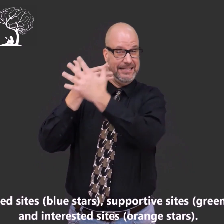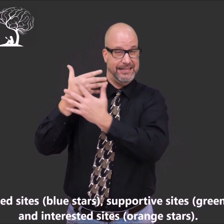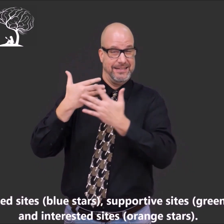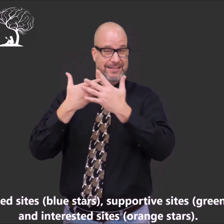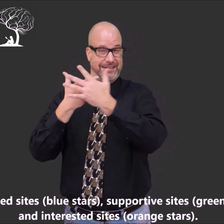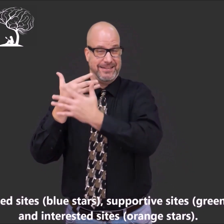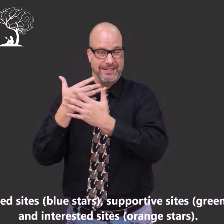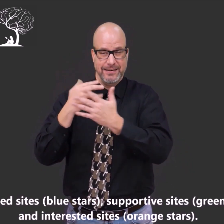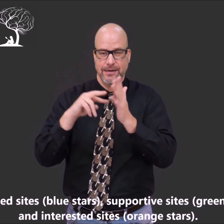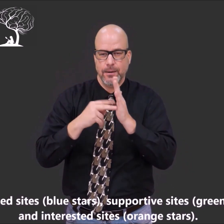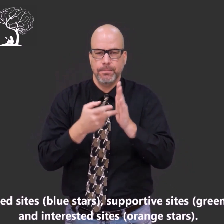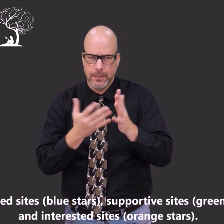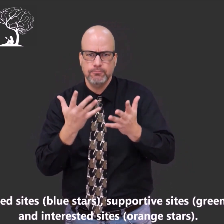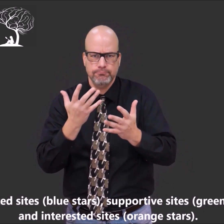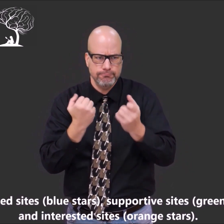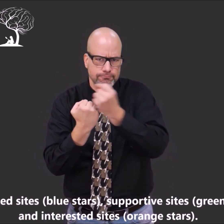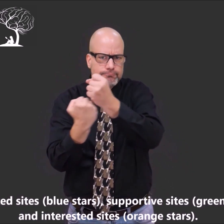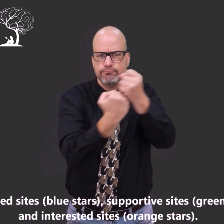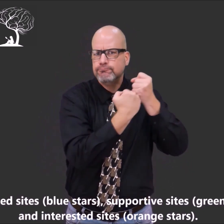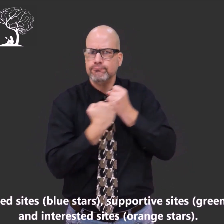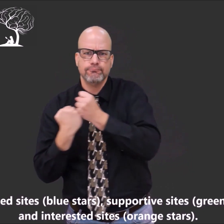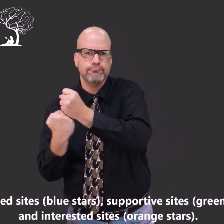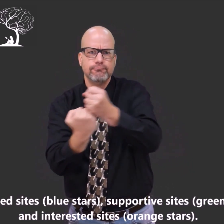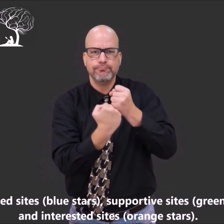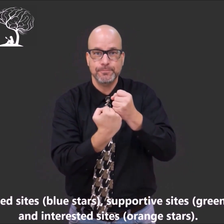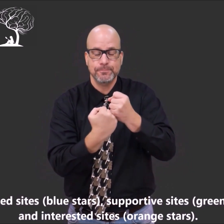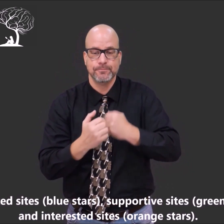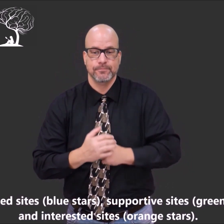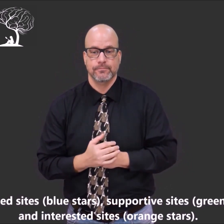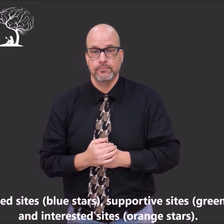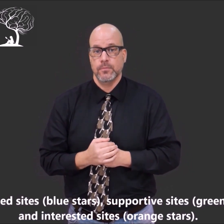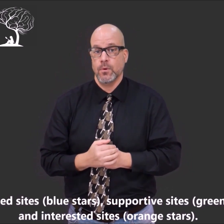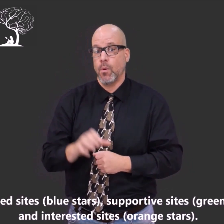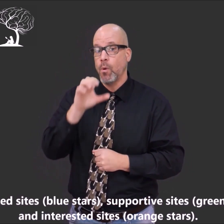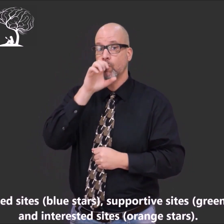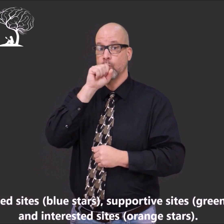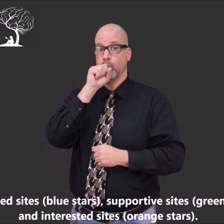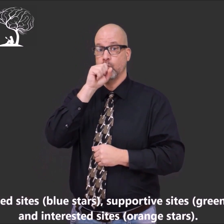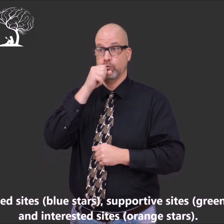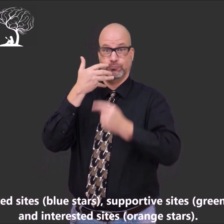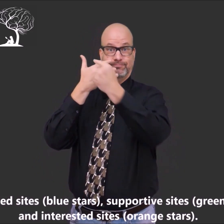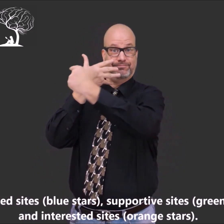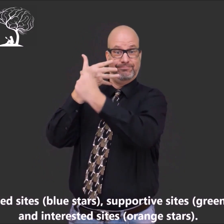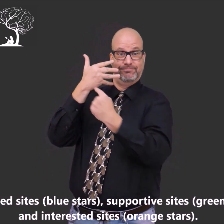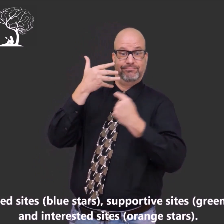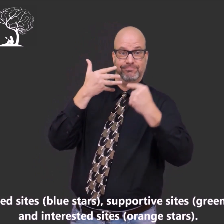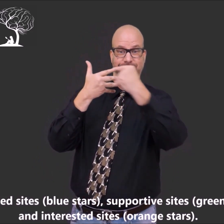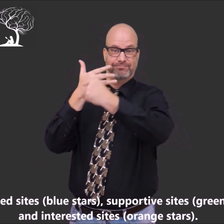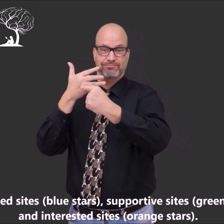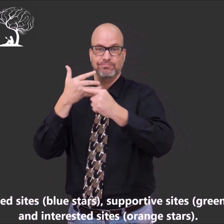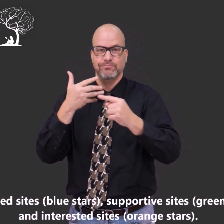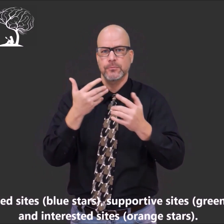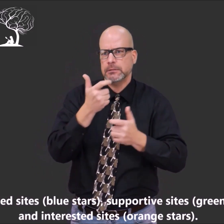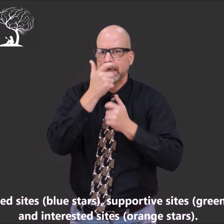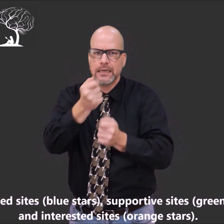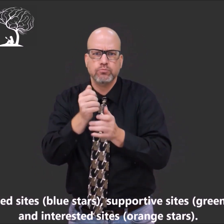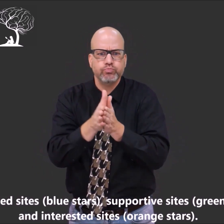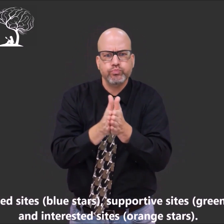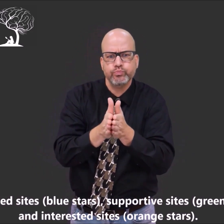supportive sites, indicated by green stars, and interested sites, indicated by orange